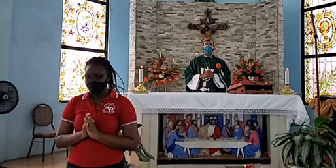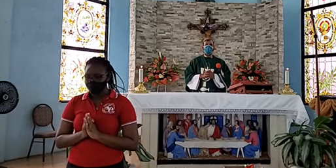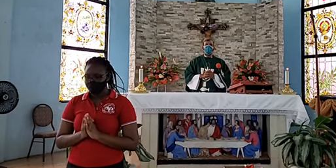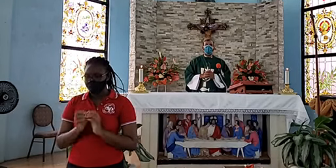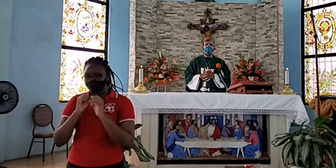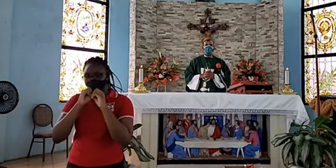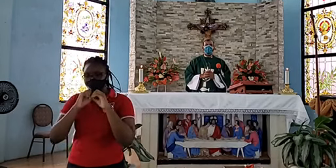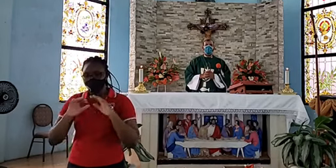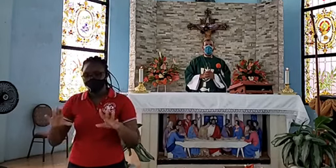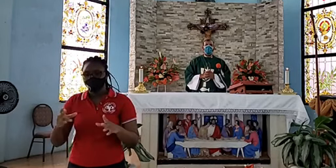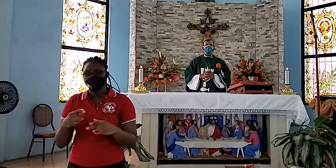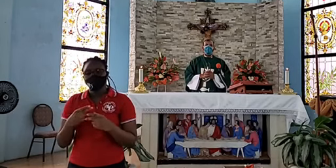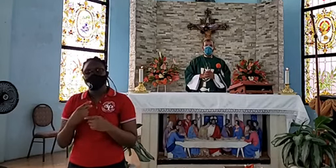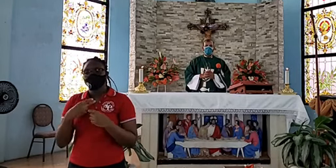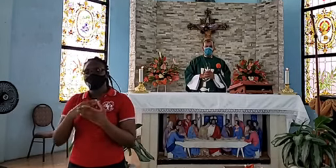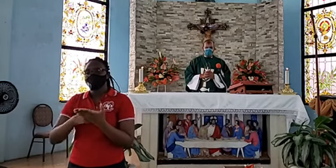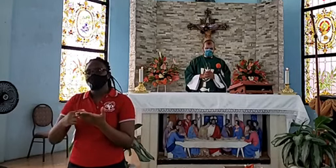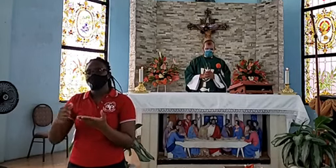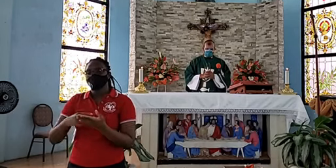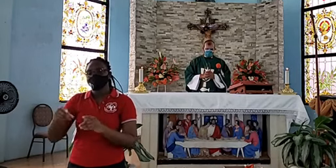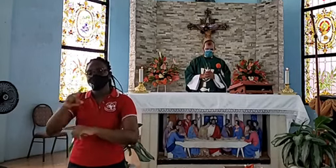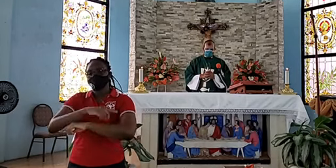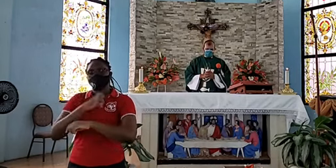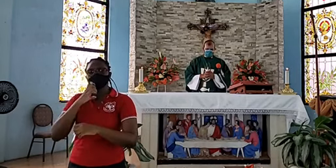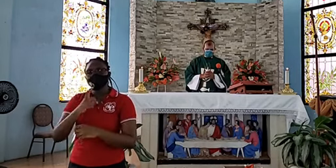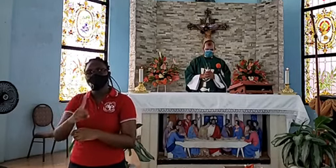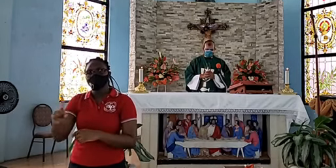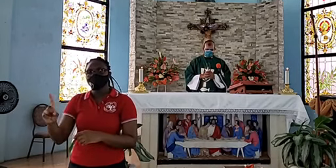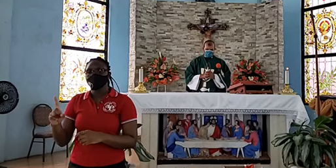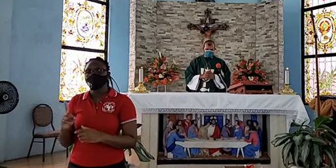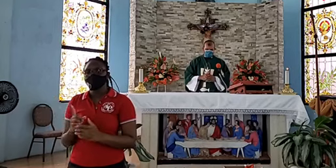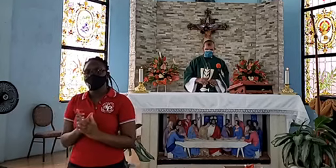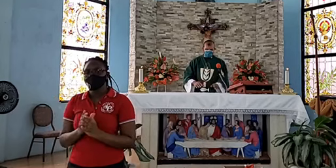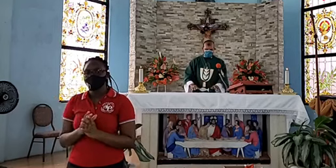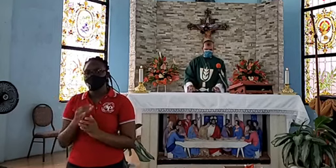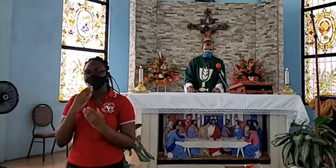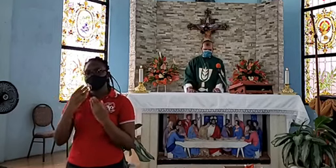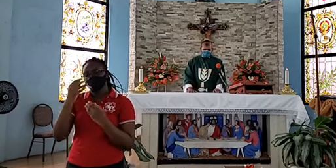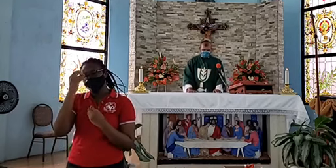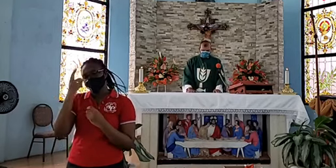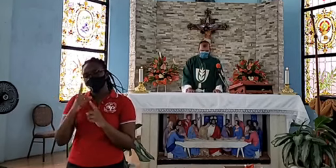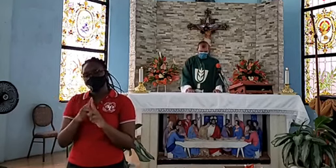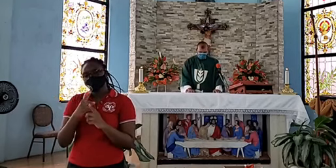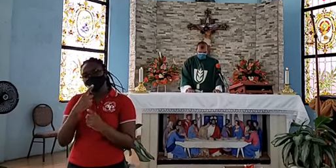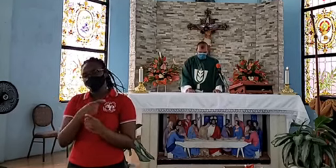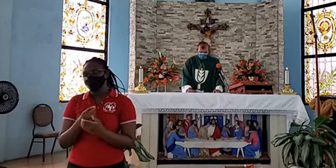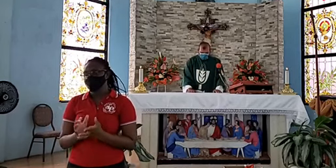blessed and holy day, everyone. Thank you, Father, and same to you. Thank you.